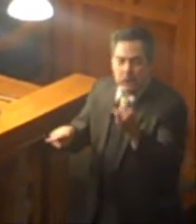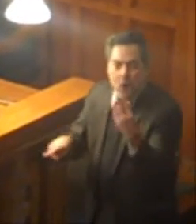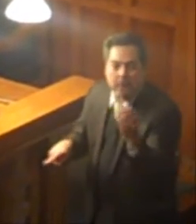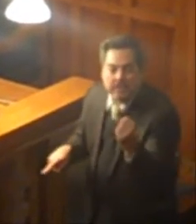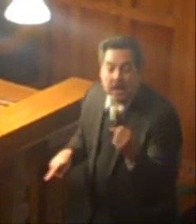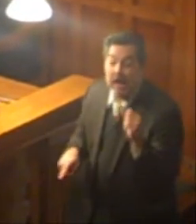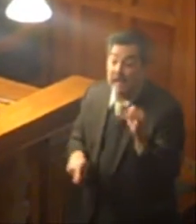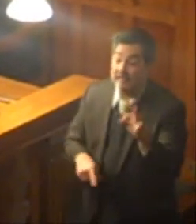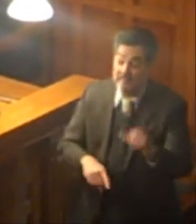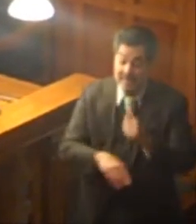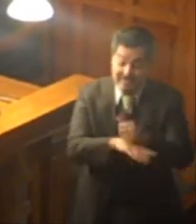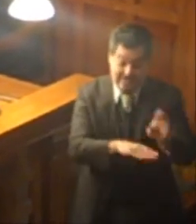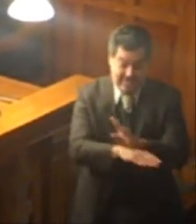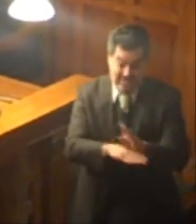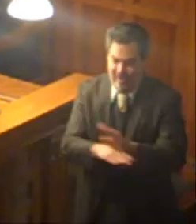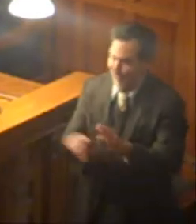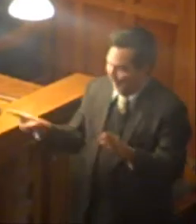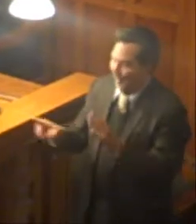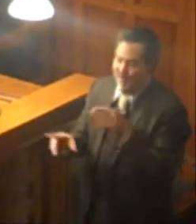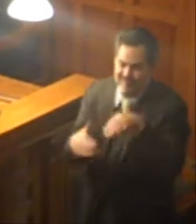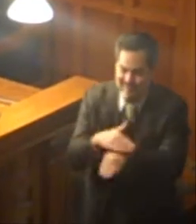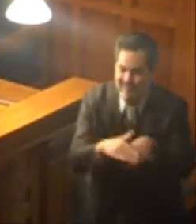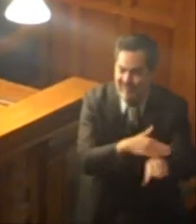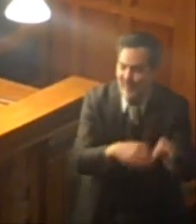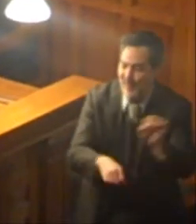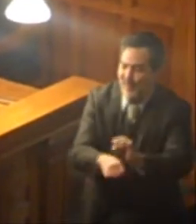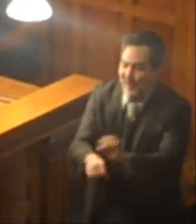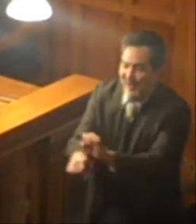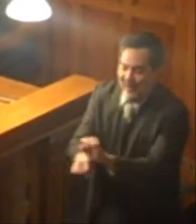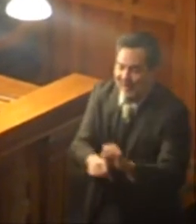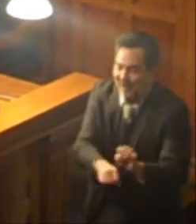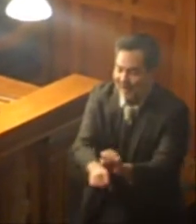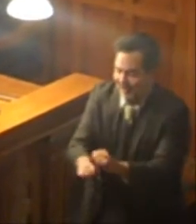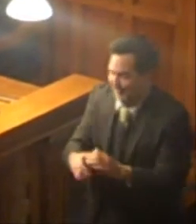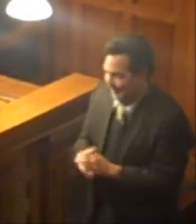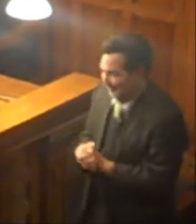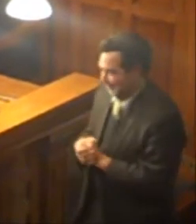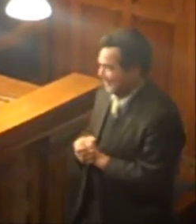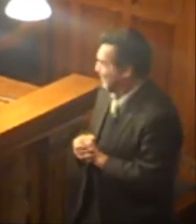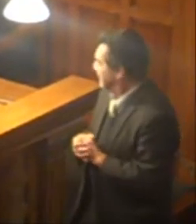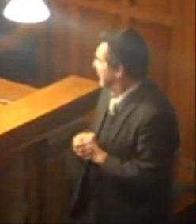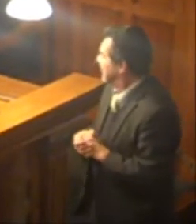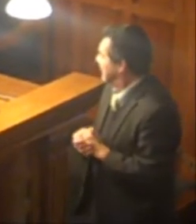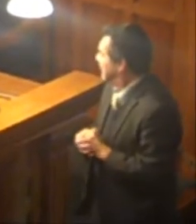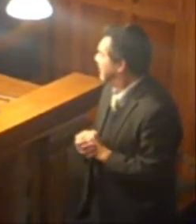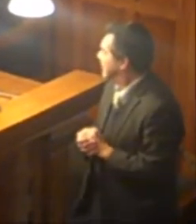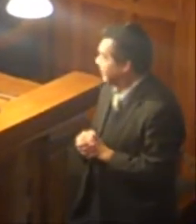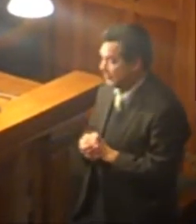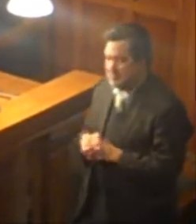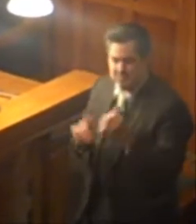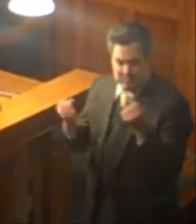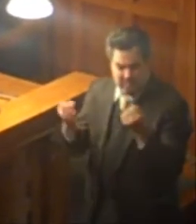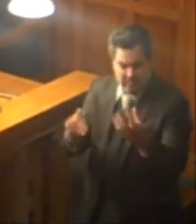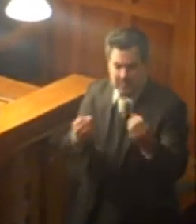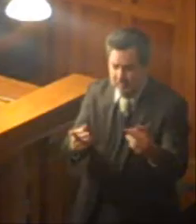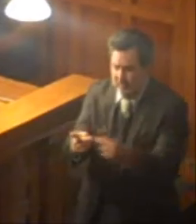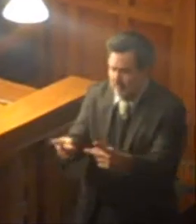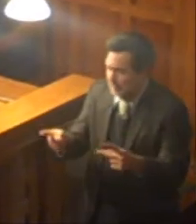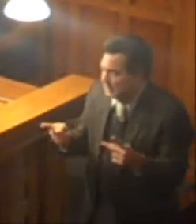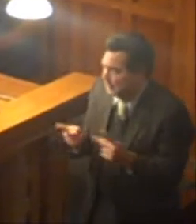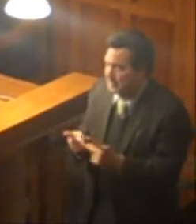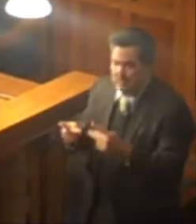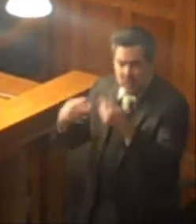and I have already filed motions to address empty storefronts in the downtown left by Chantilly Place, the bookstores, and